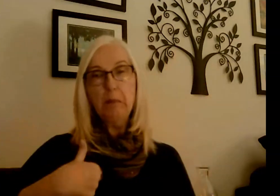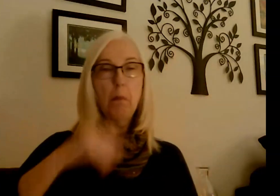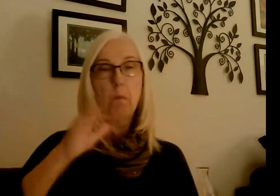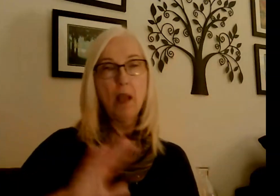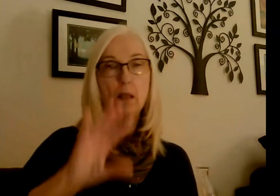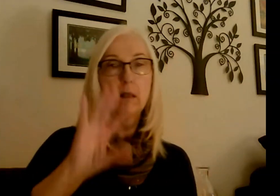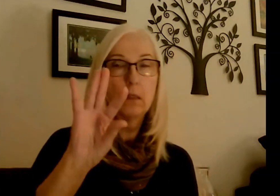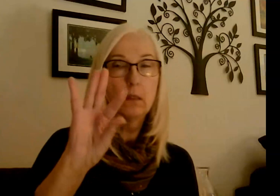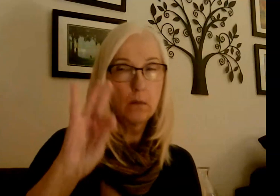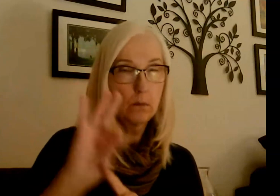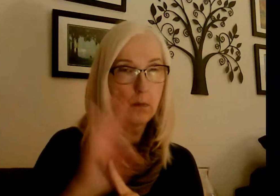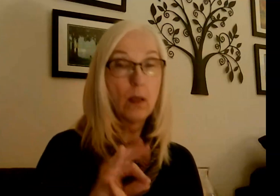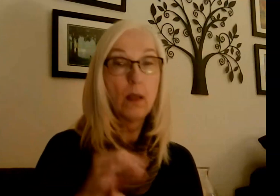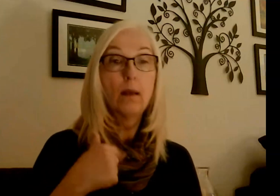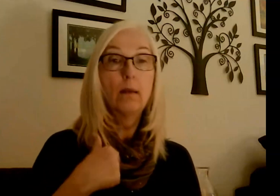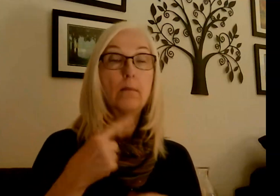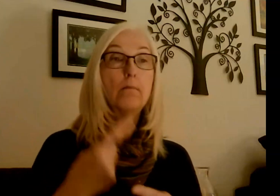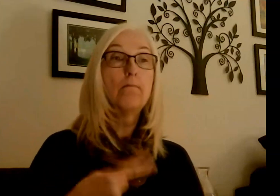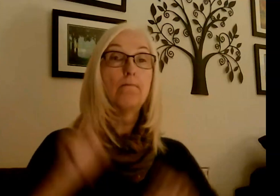and people vary at it, but that's okay.